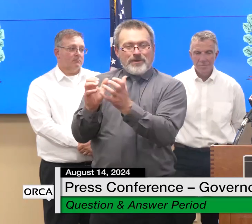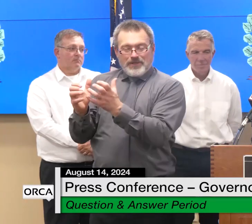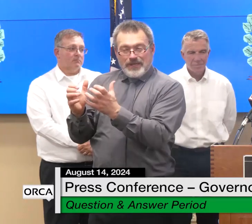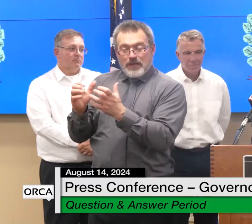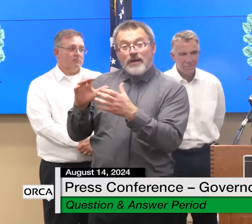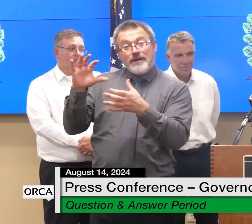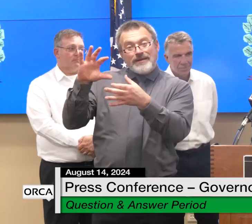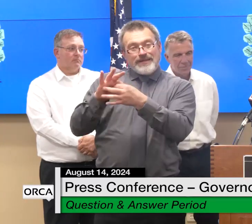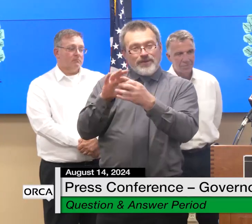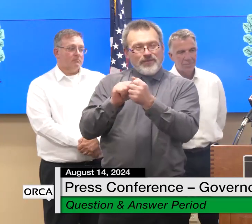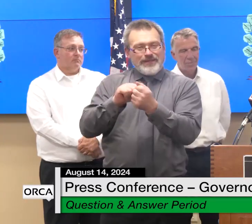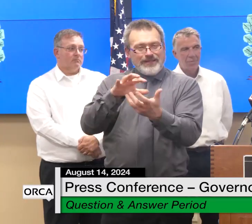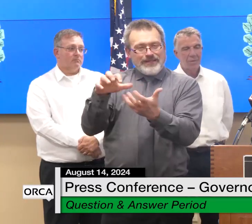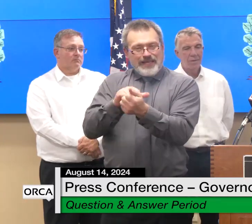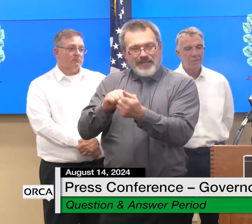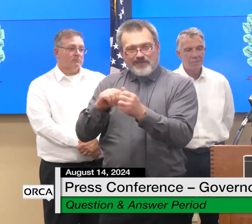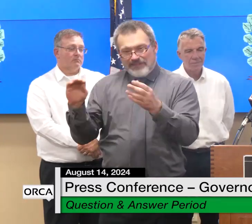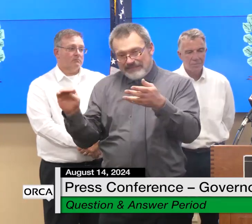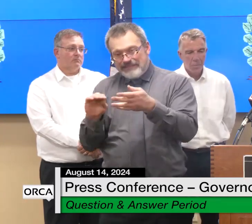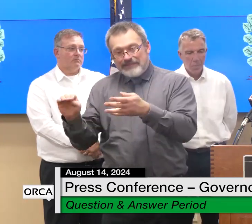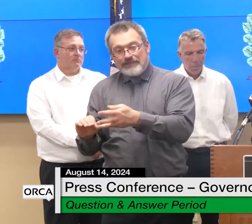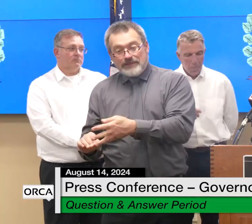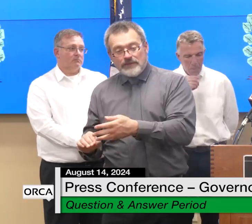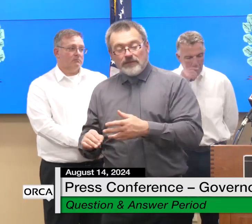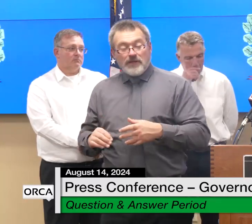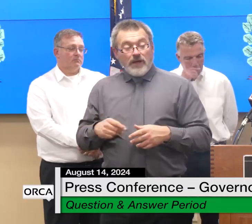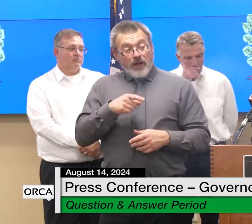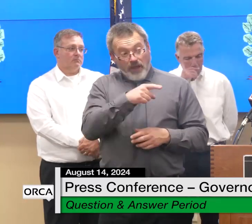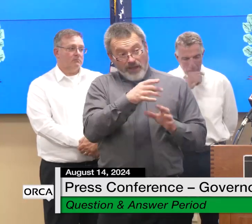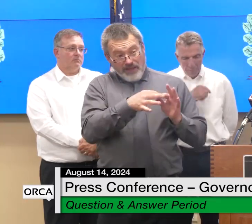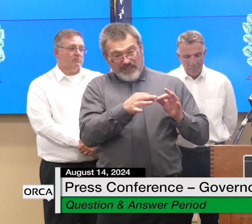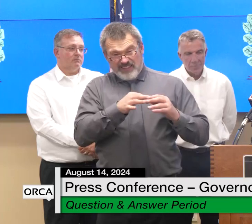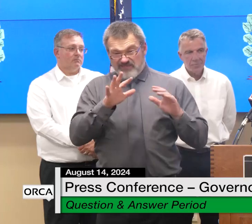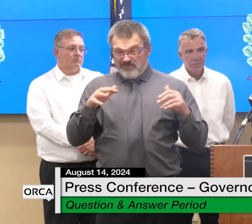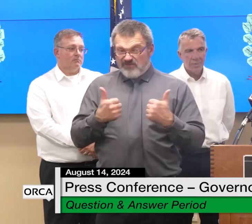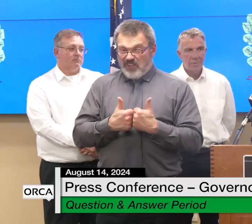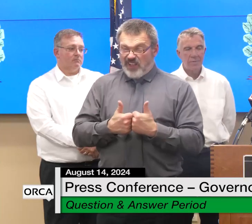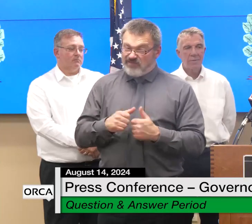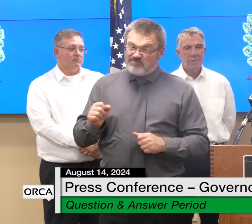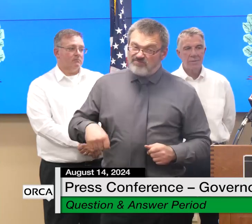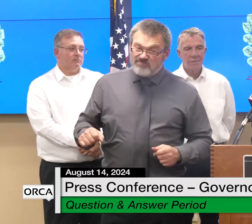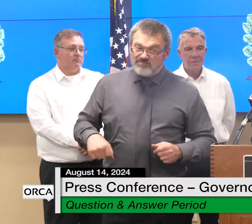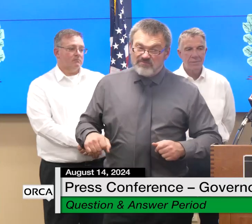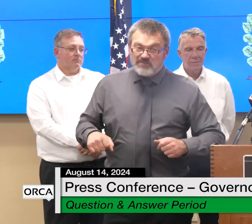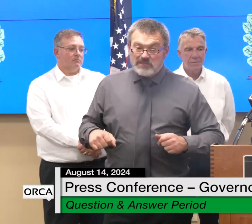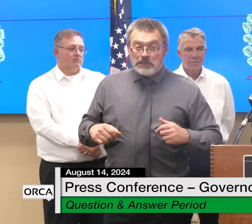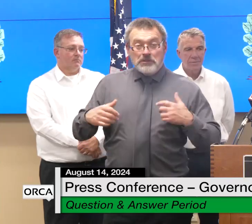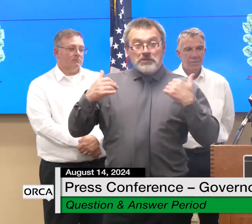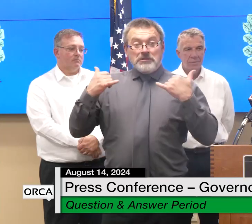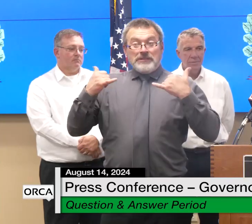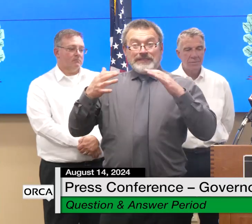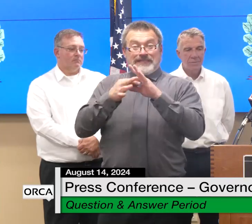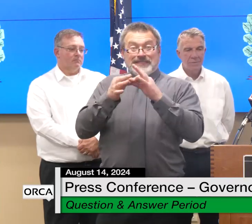you've highlighted one of the significant challenges with the current declaration system that FEMA